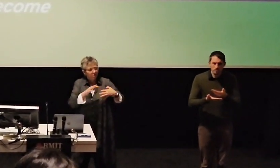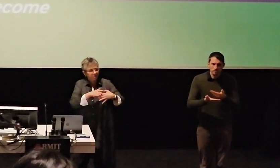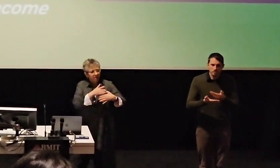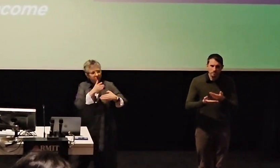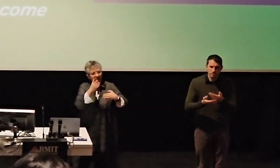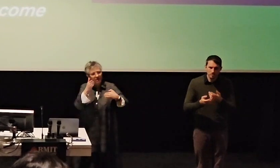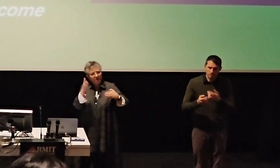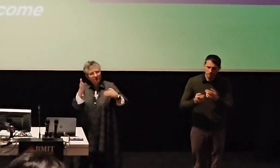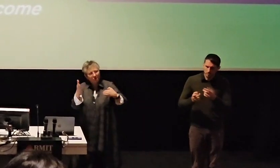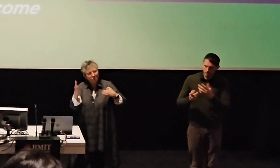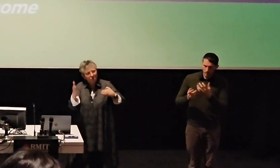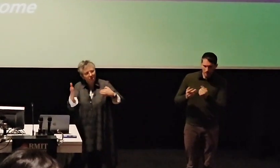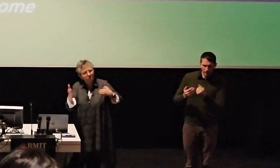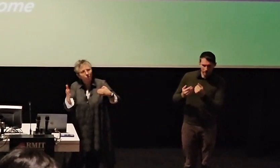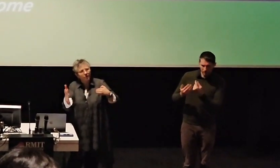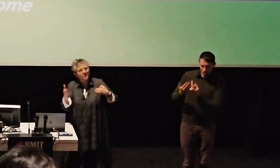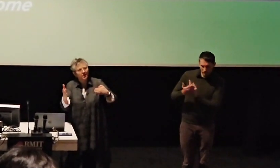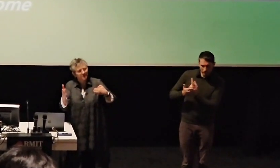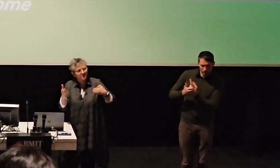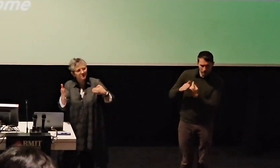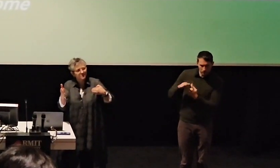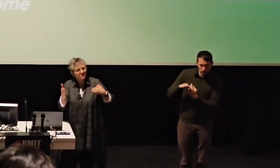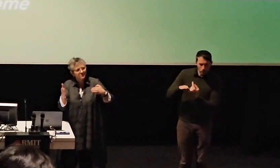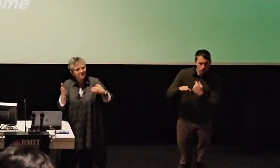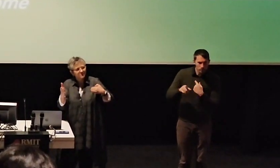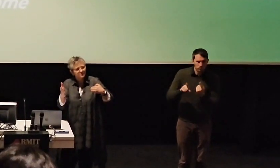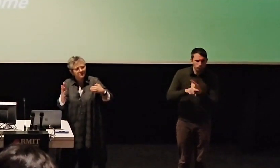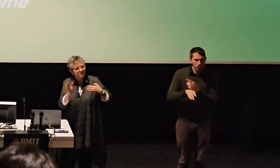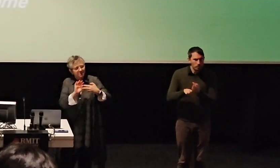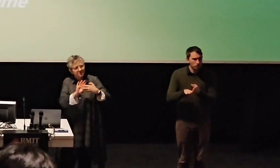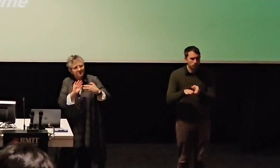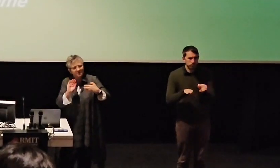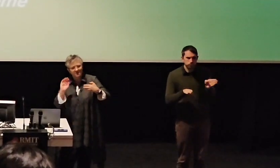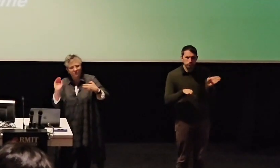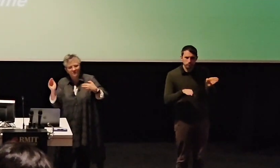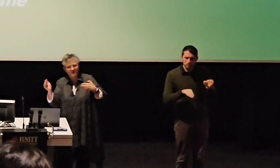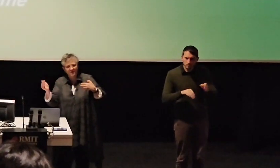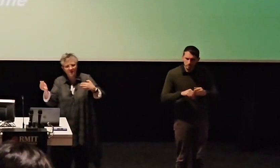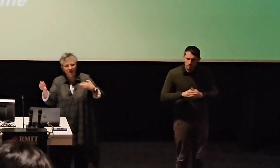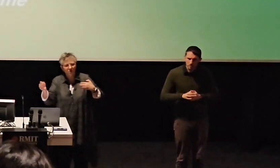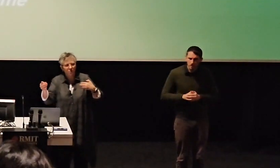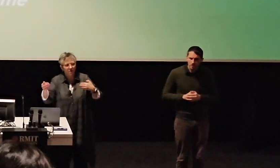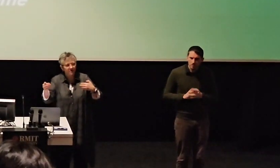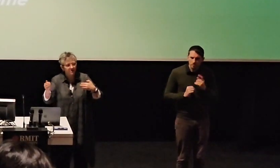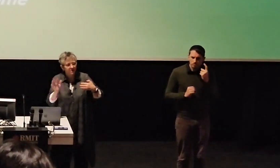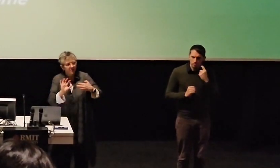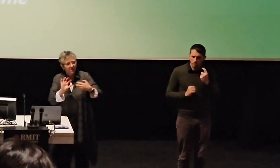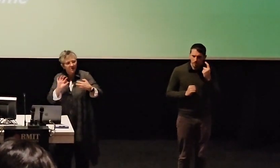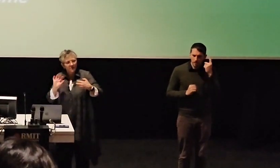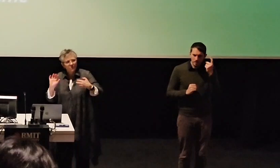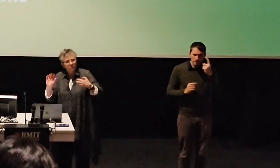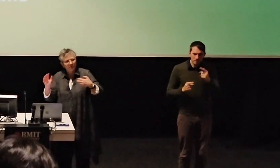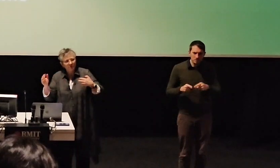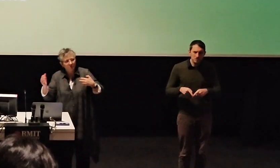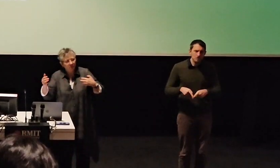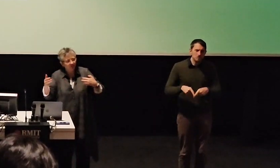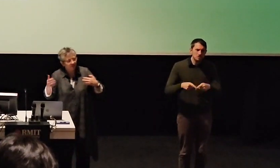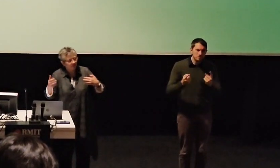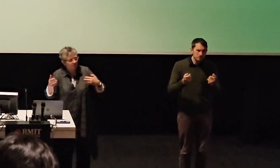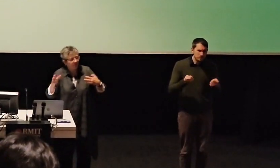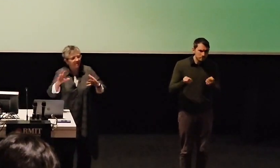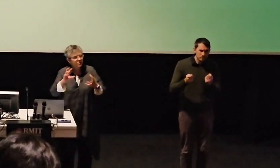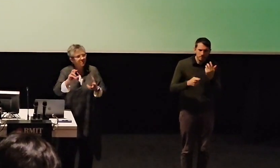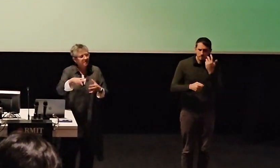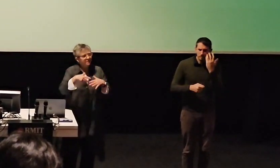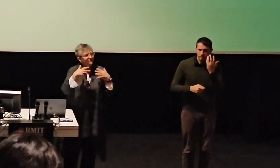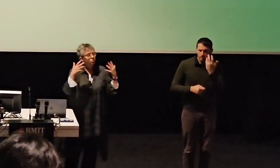to kind of look at not quite yet. So sort of think otherwise by looking at the